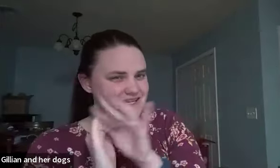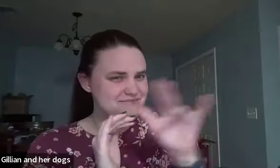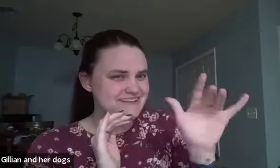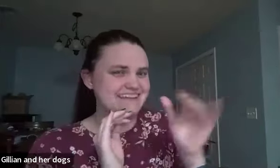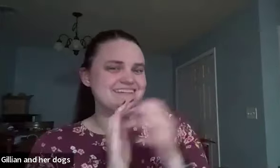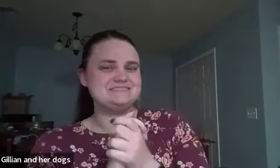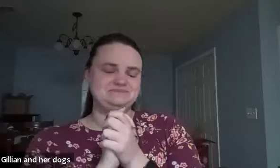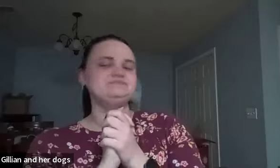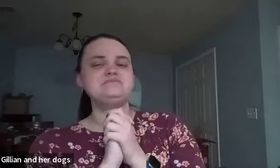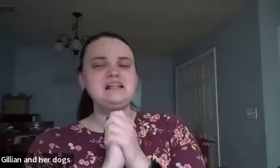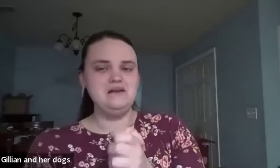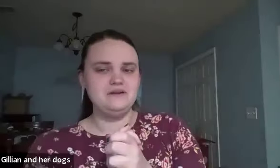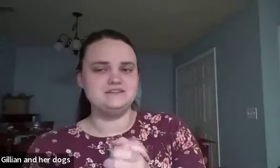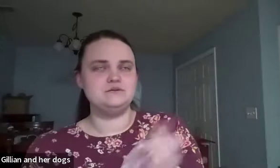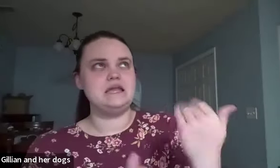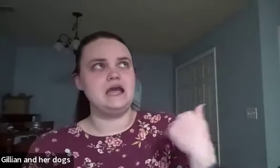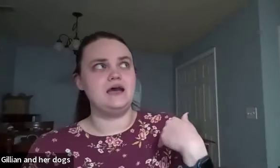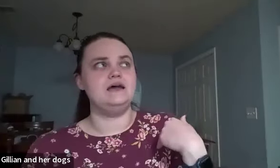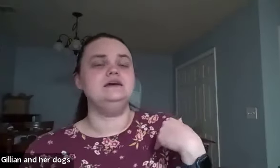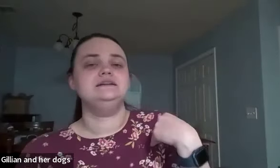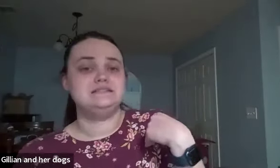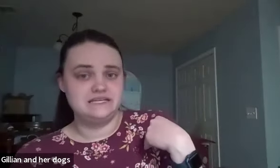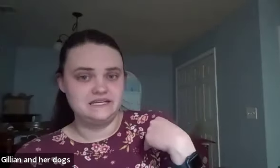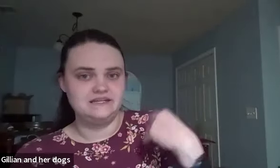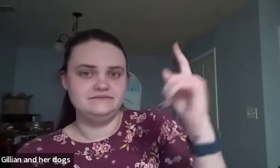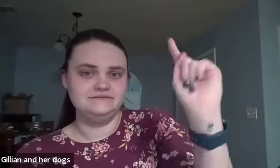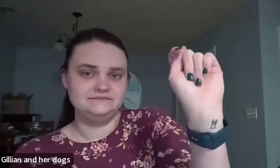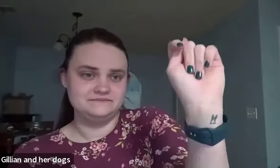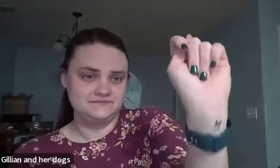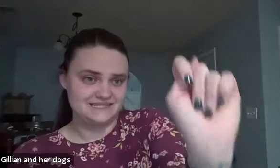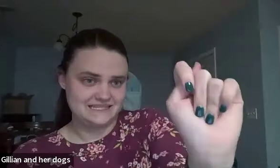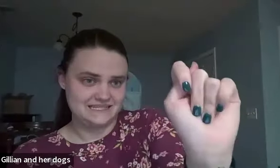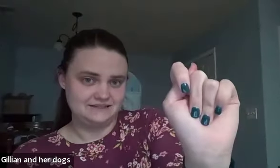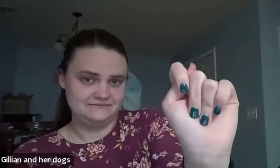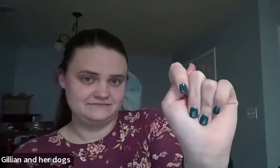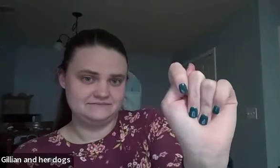finger spelling. Okay, so we had T, T,